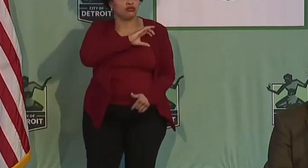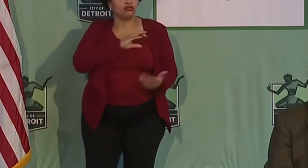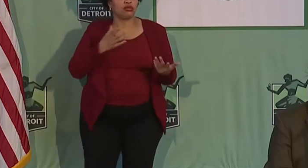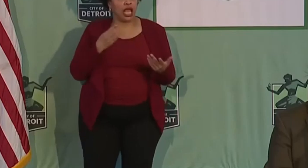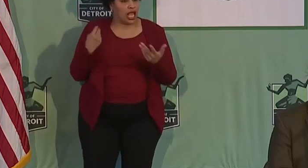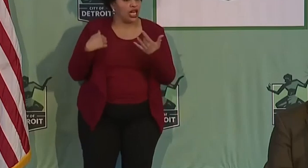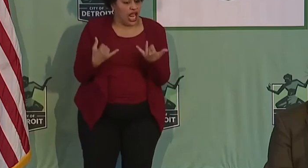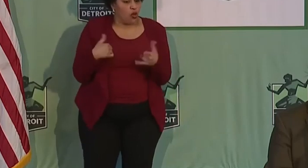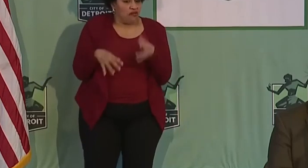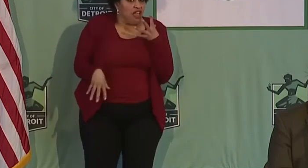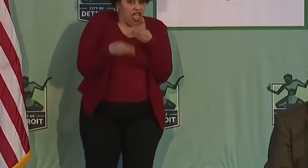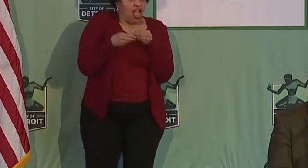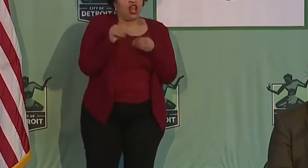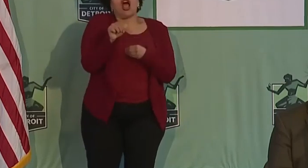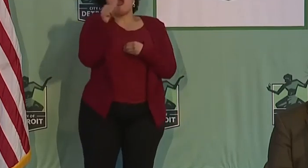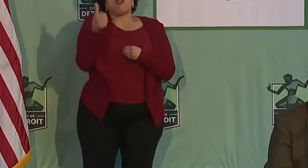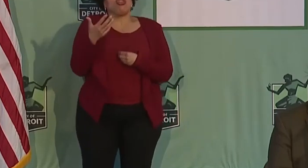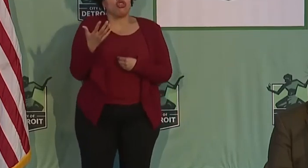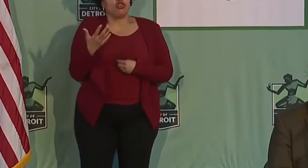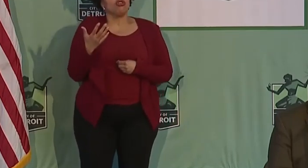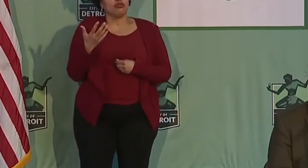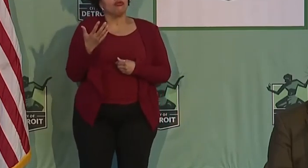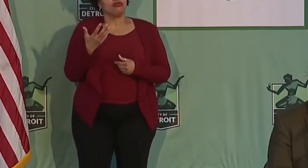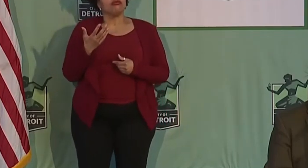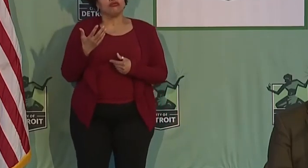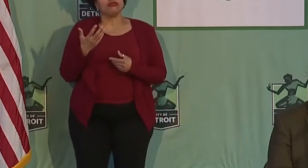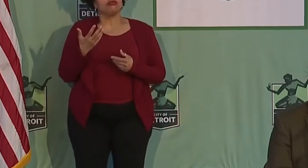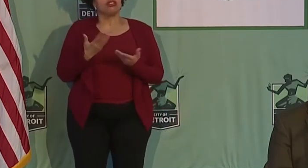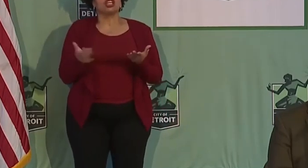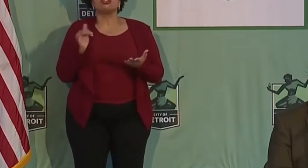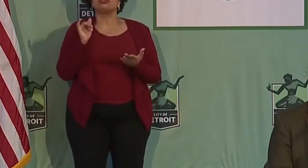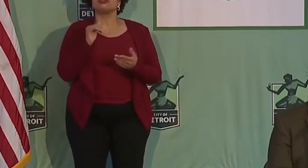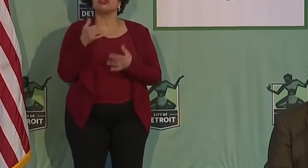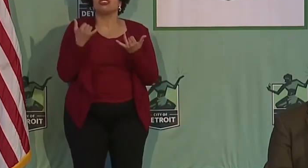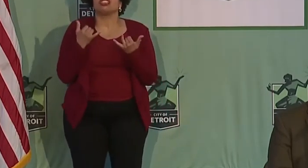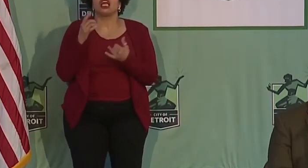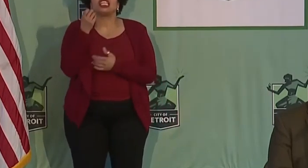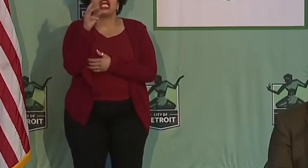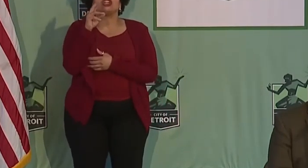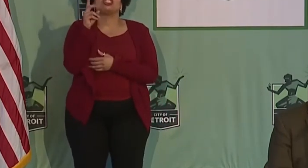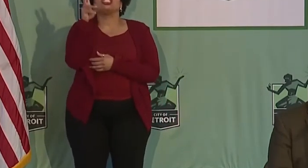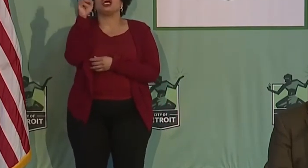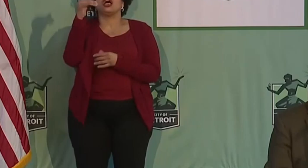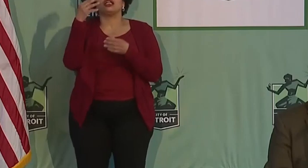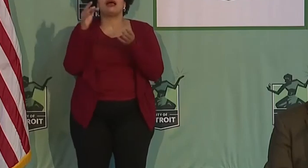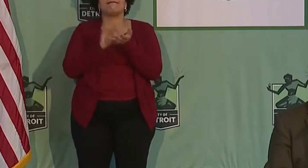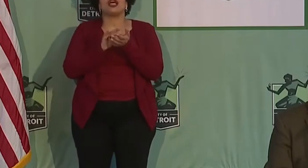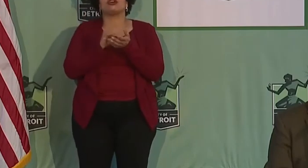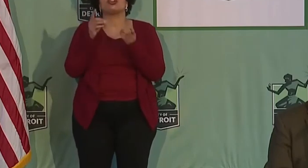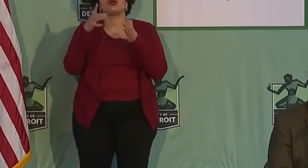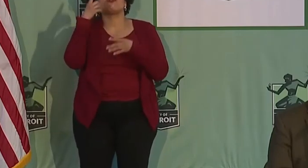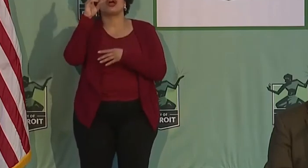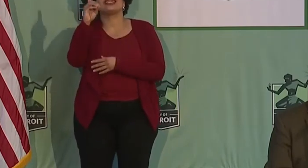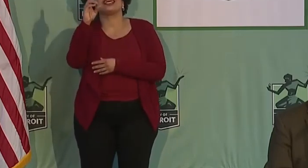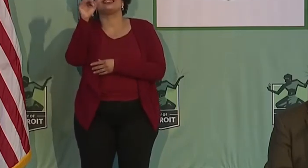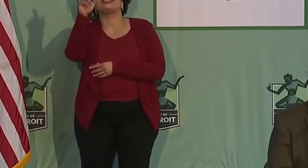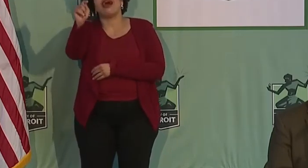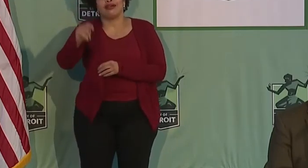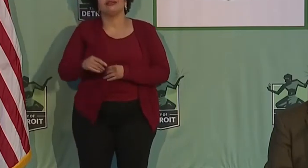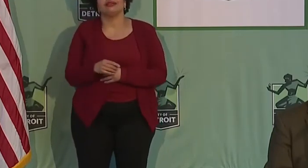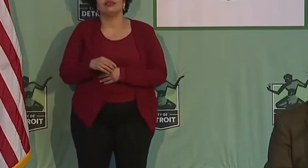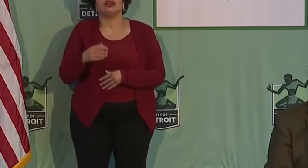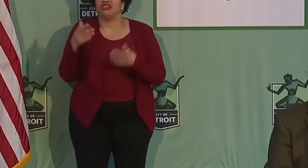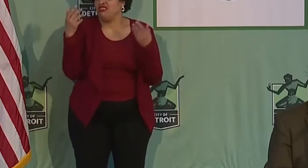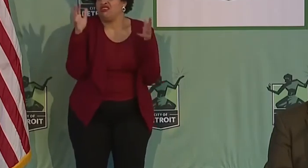And we've added other initiatives. Today, Dr. Dunn is now the medical director for DDOT. And